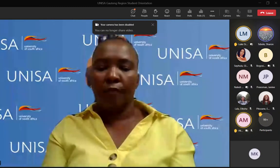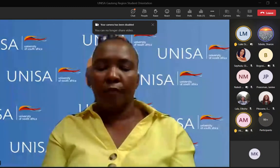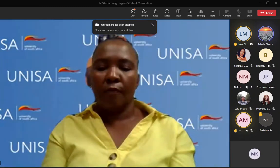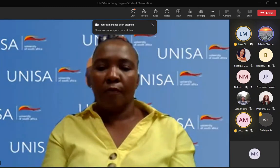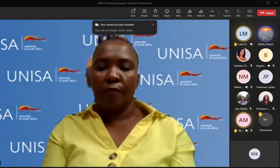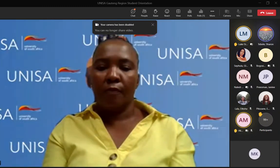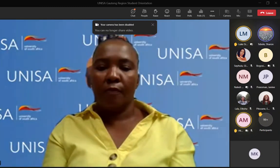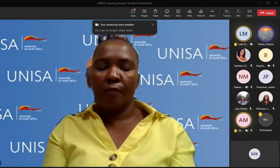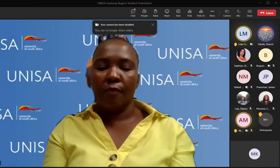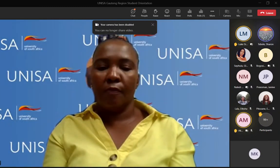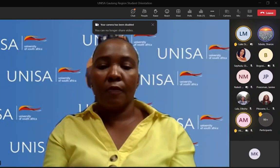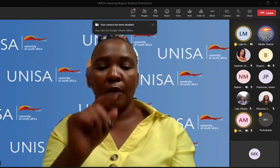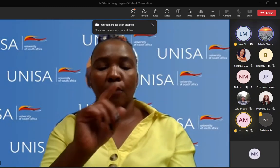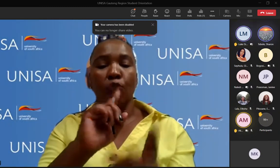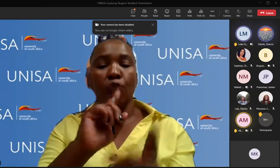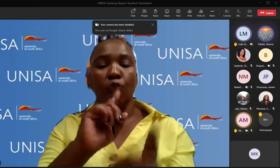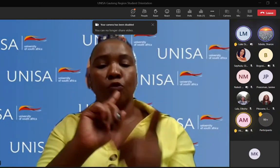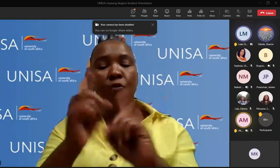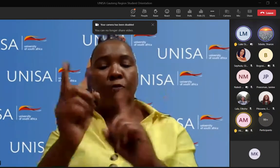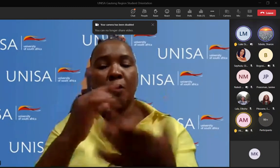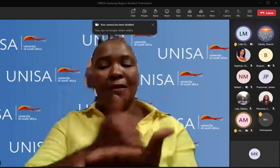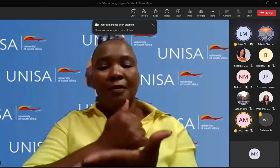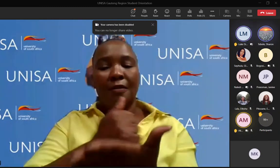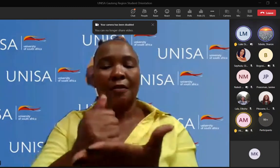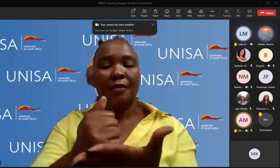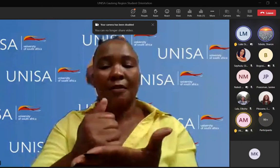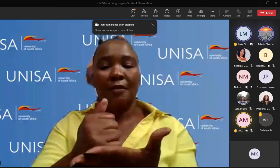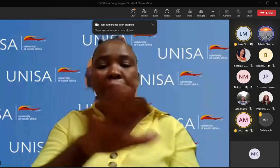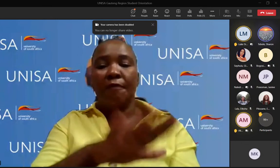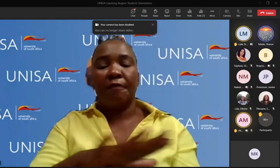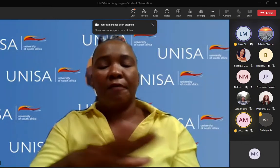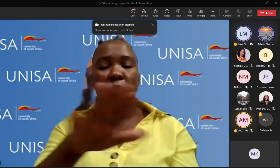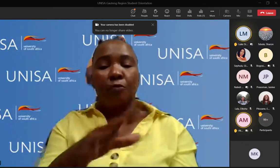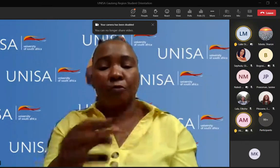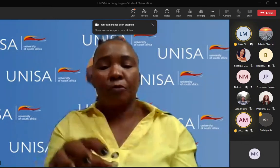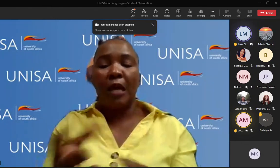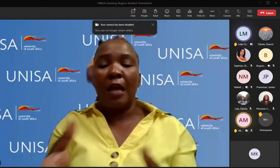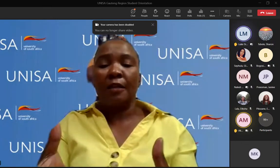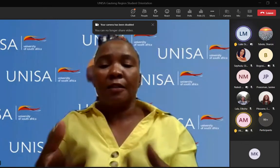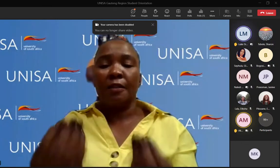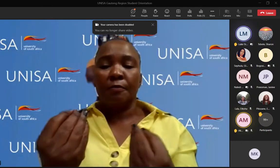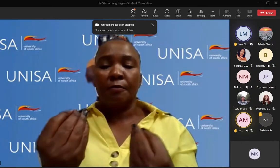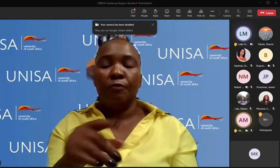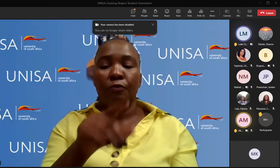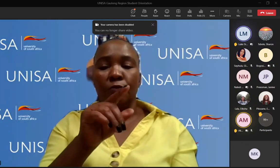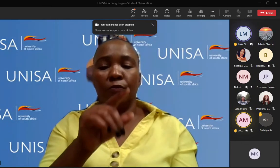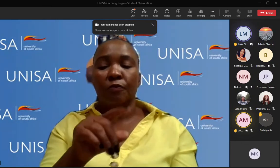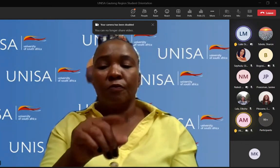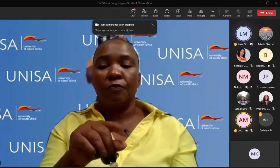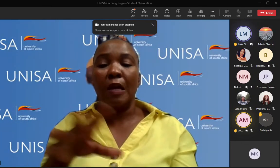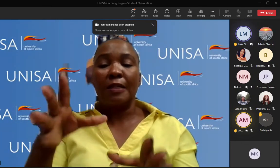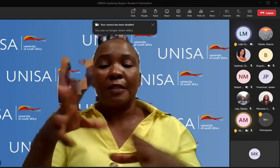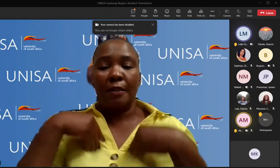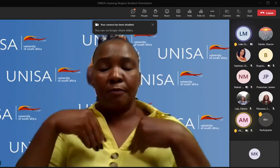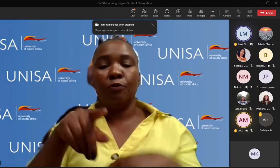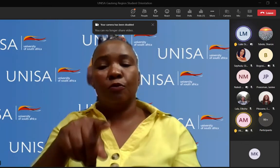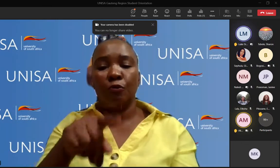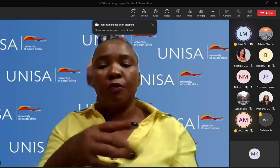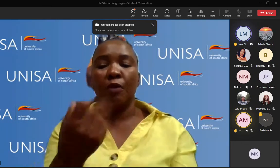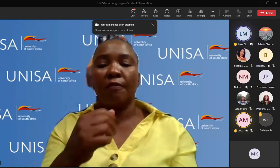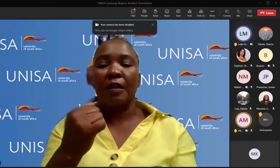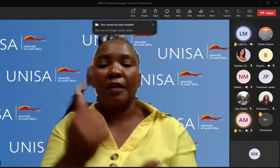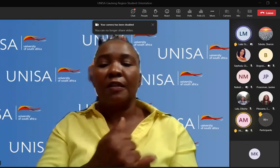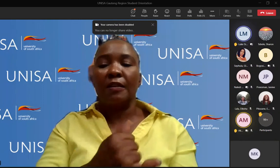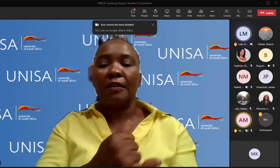you spoke about registering and then the platform will accept you if uh the course it is more for